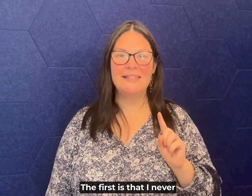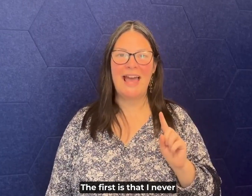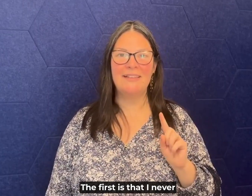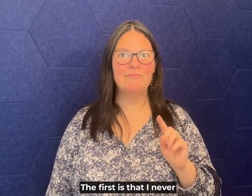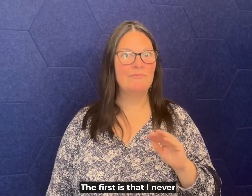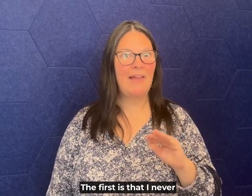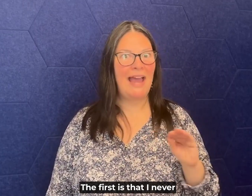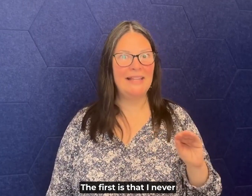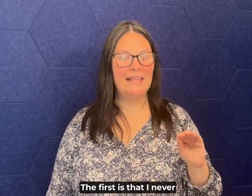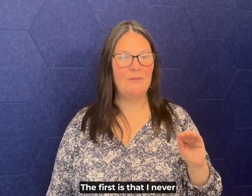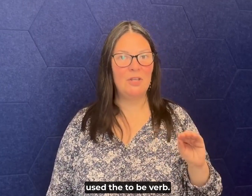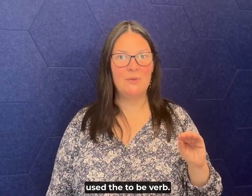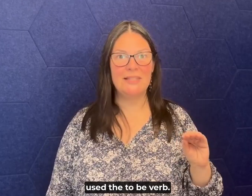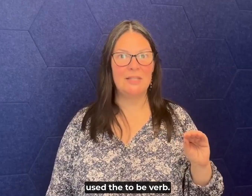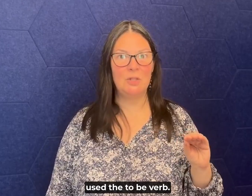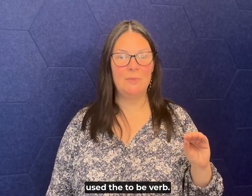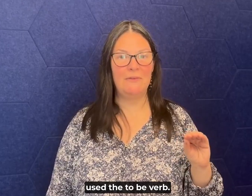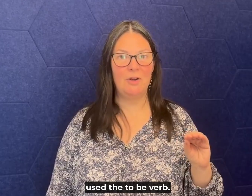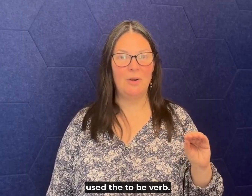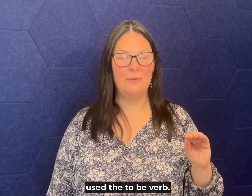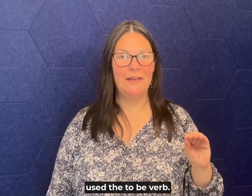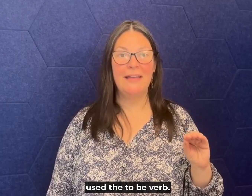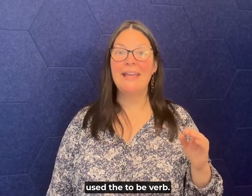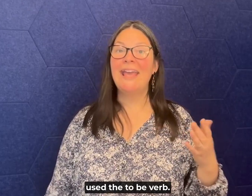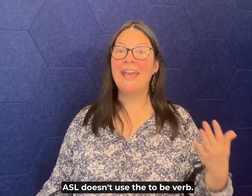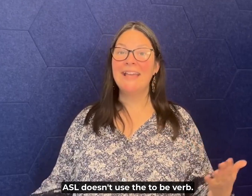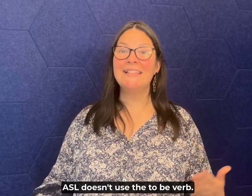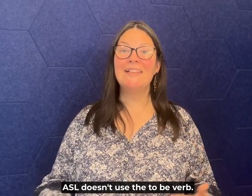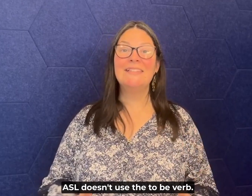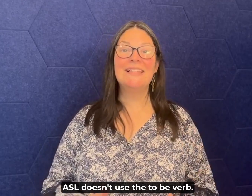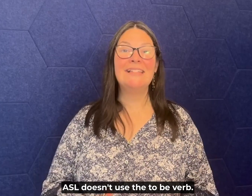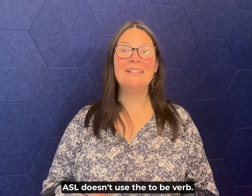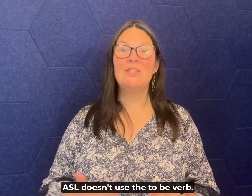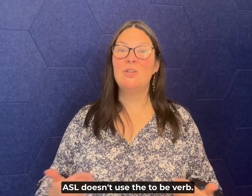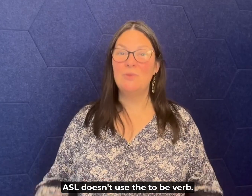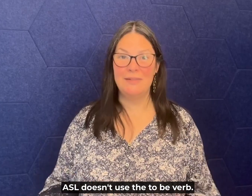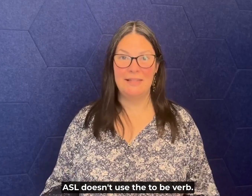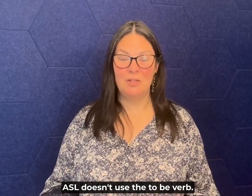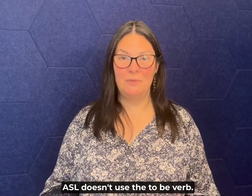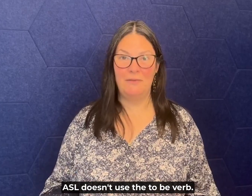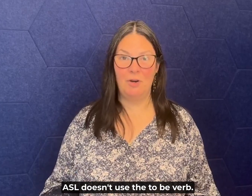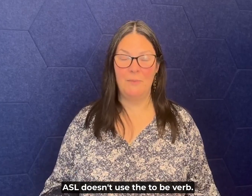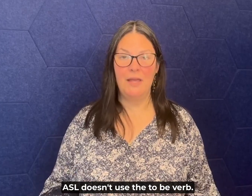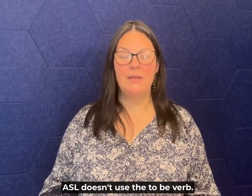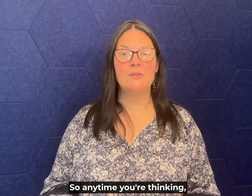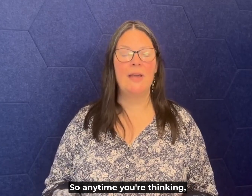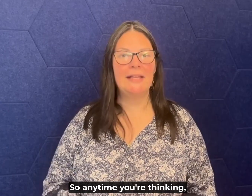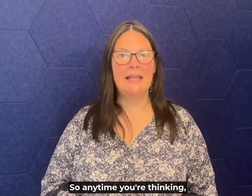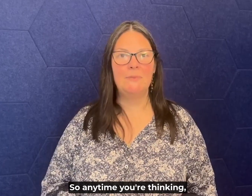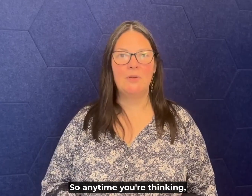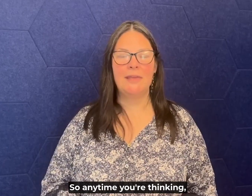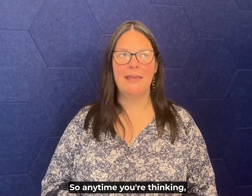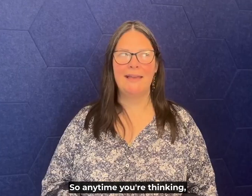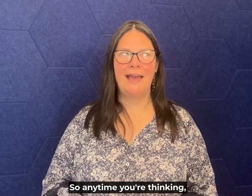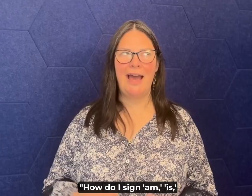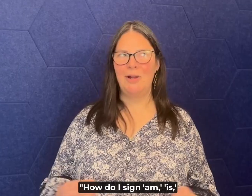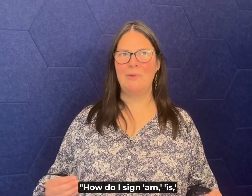that I never use the to be verb. ASL doesn't use the to be verb. So anytime you're thinking, how do I